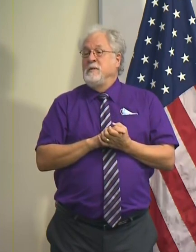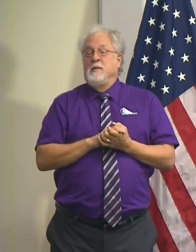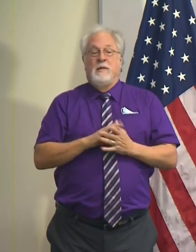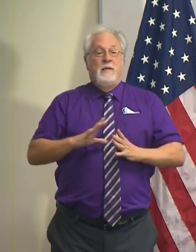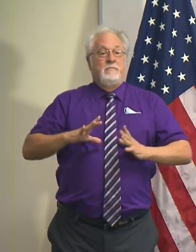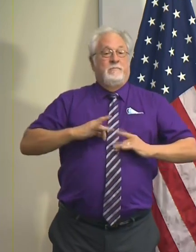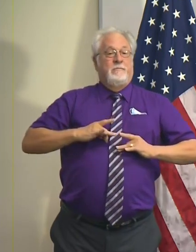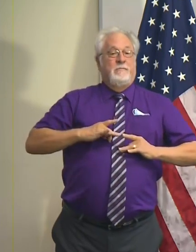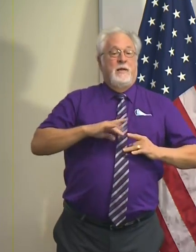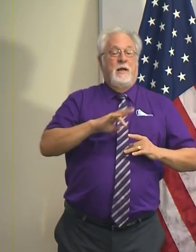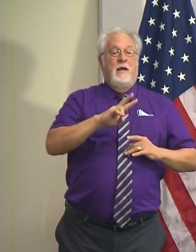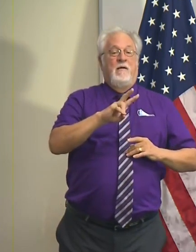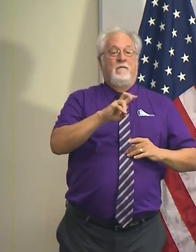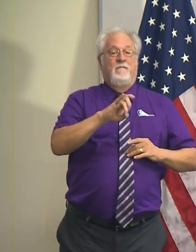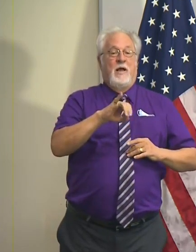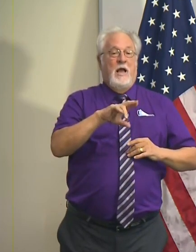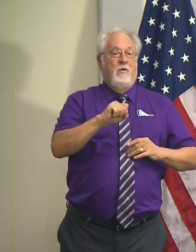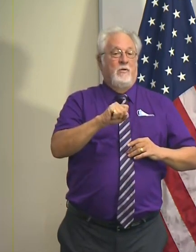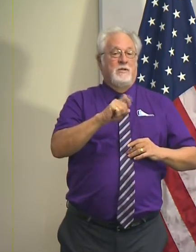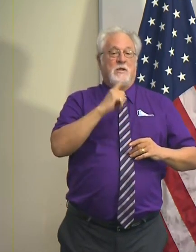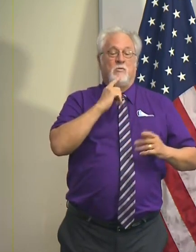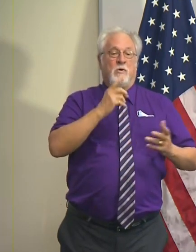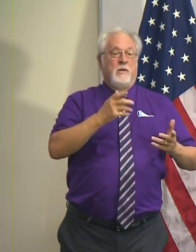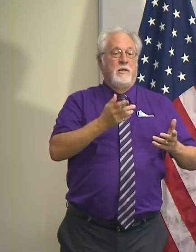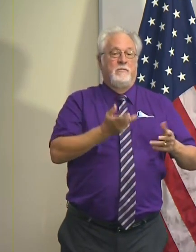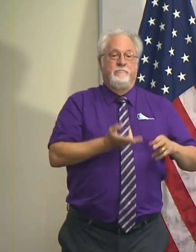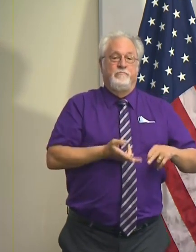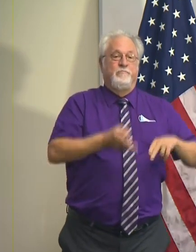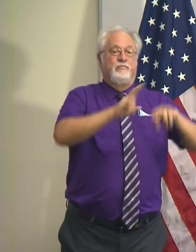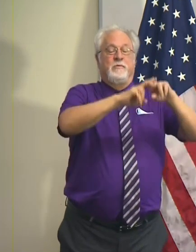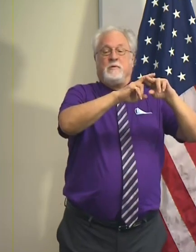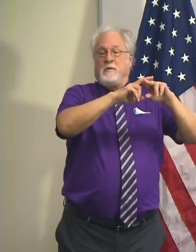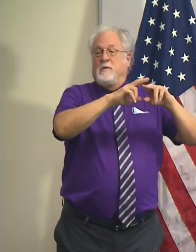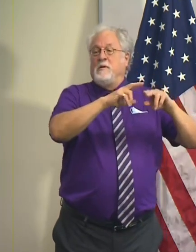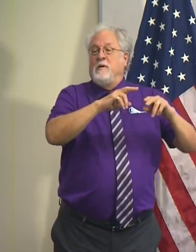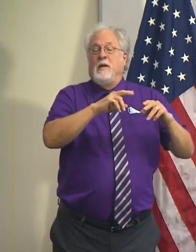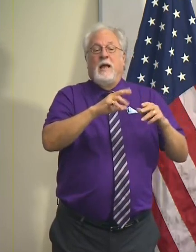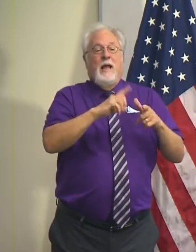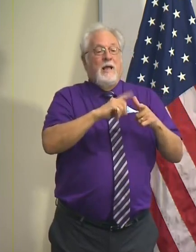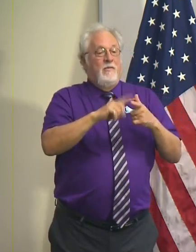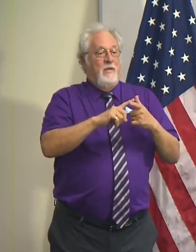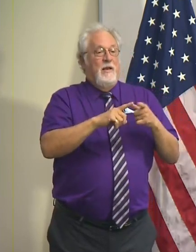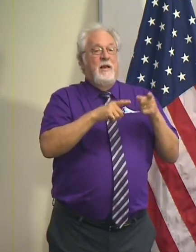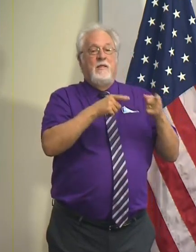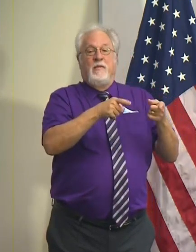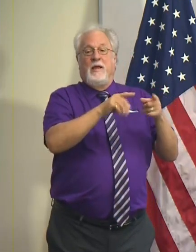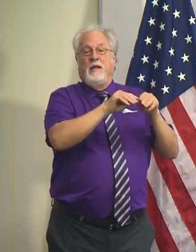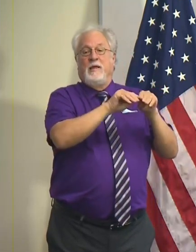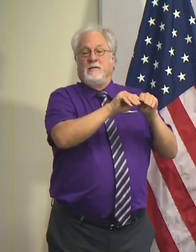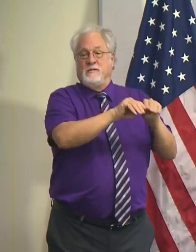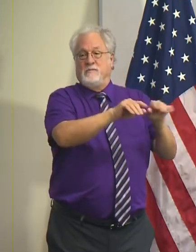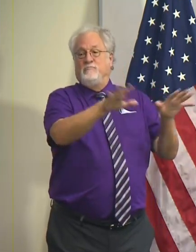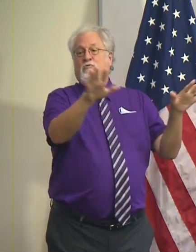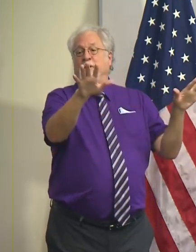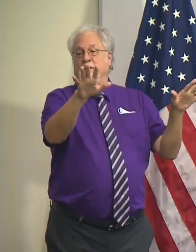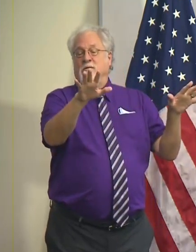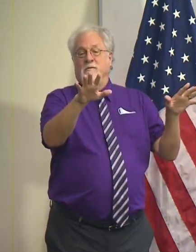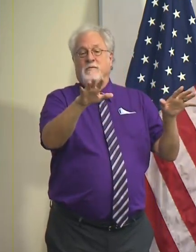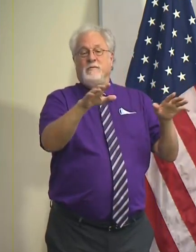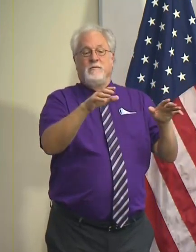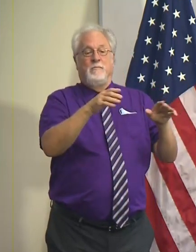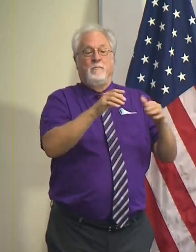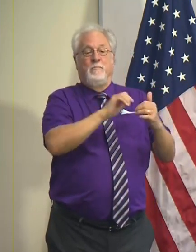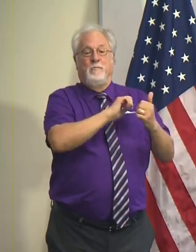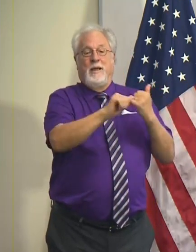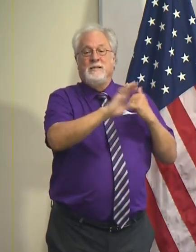contracting the virus at really elevated rates, and then at some point they obviously started spreading it beyond their age